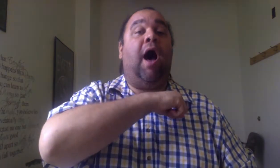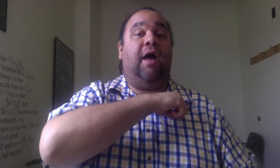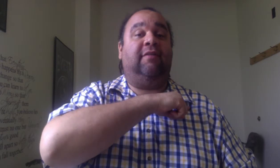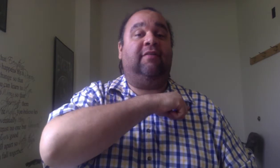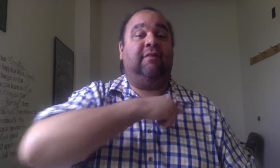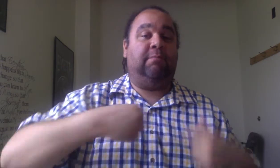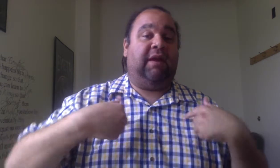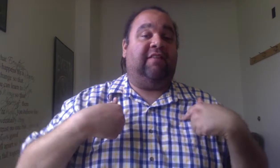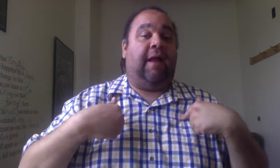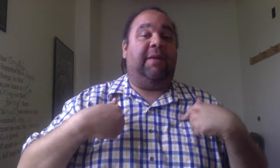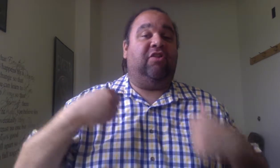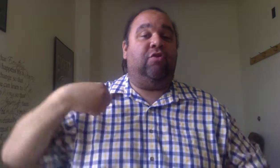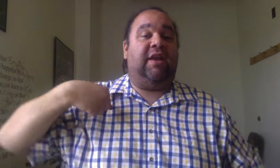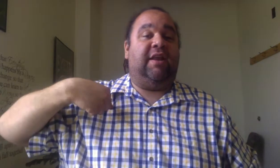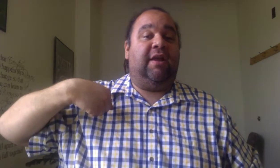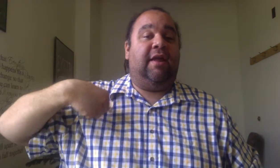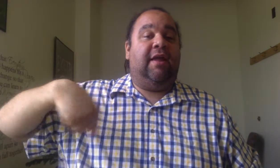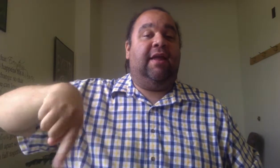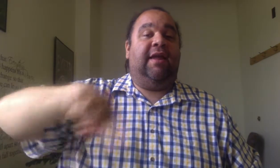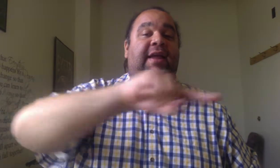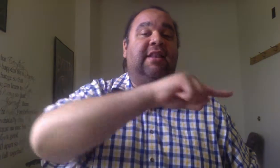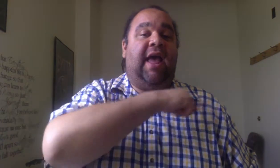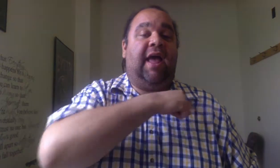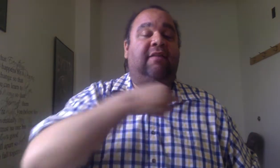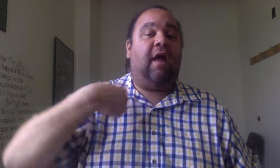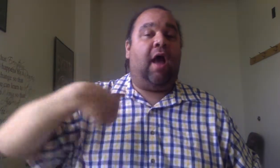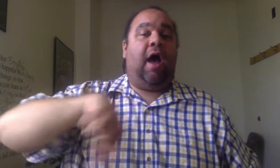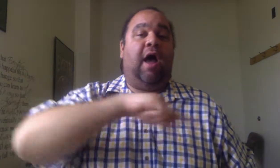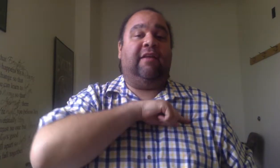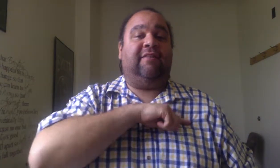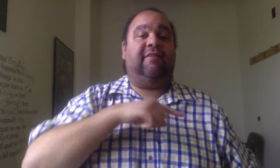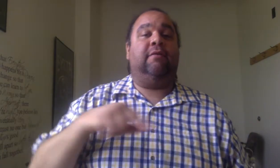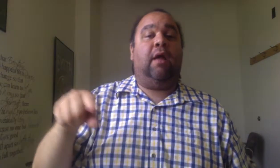us, because I'm included in that, us,